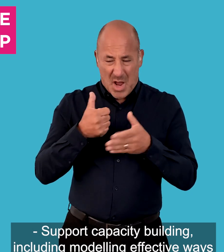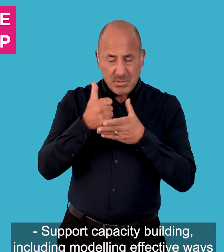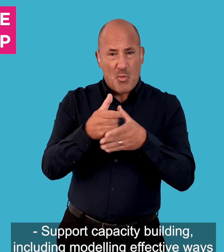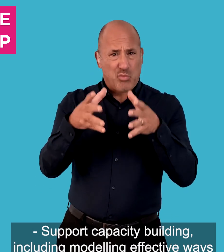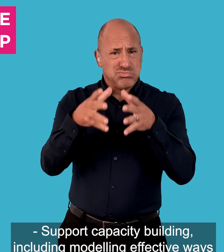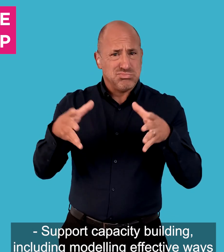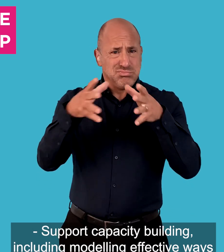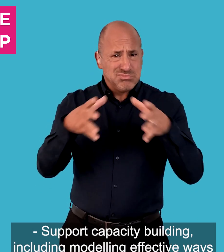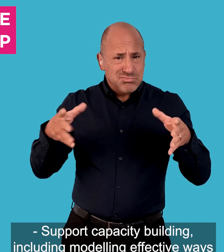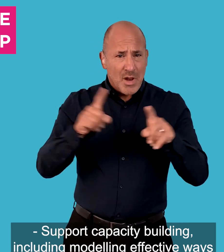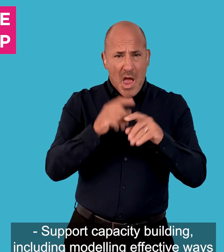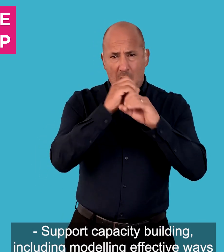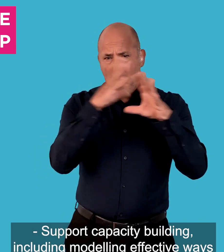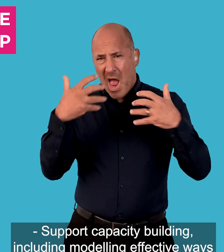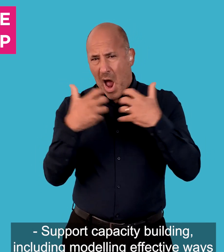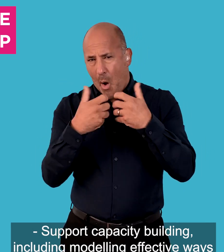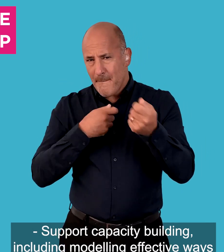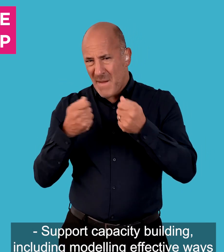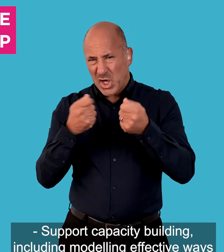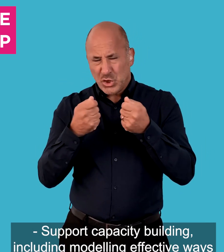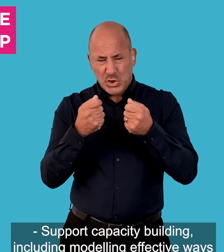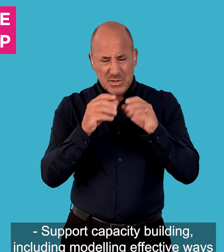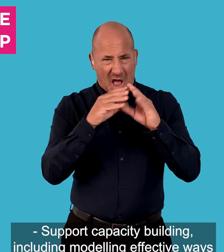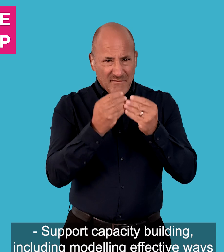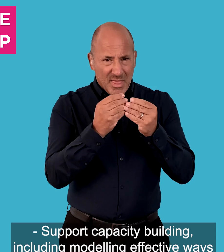Support capacity building, including modelling effective ways